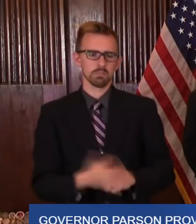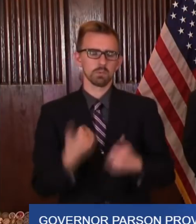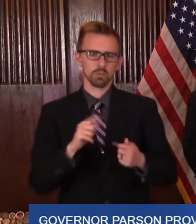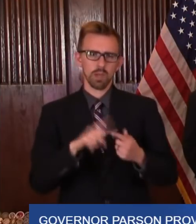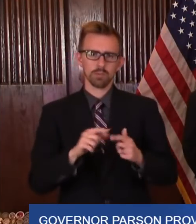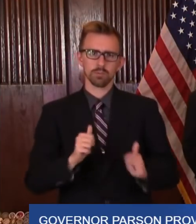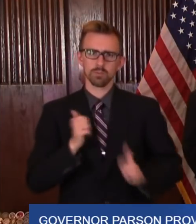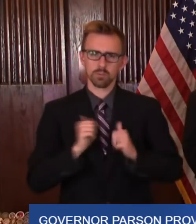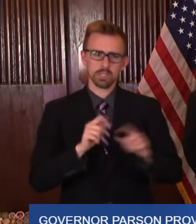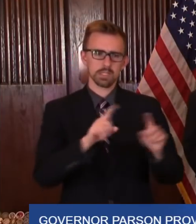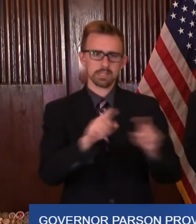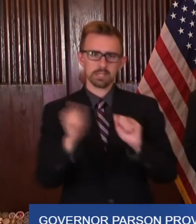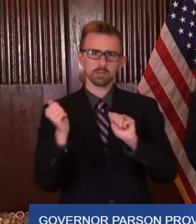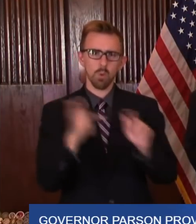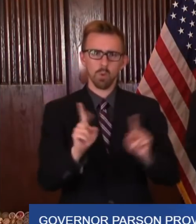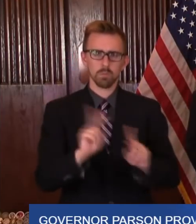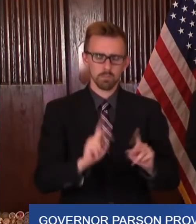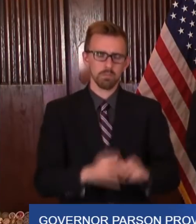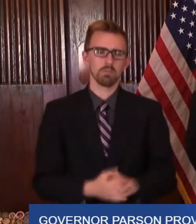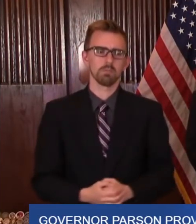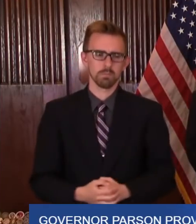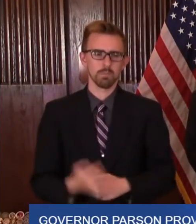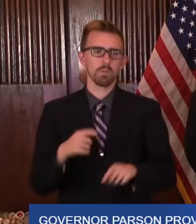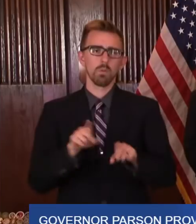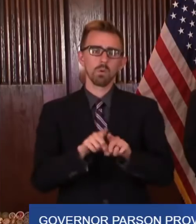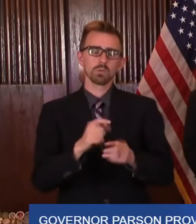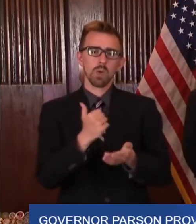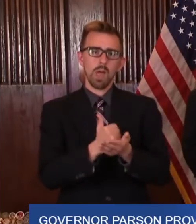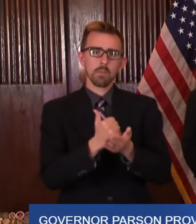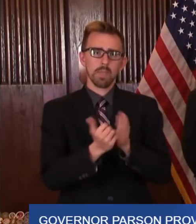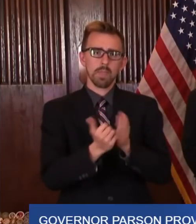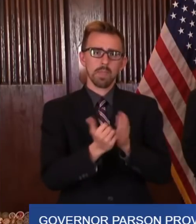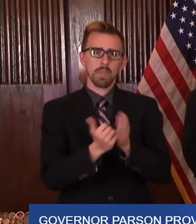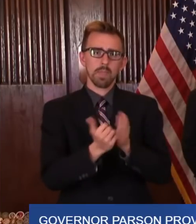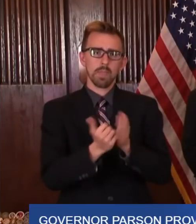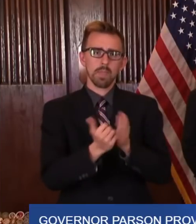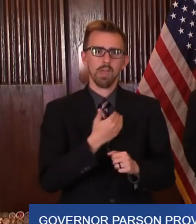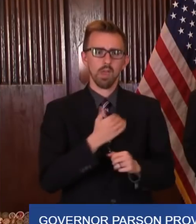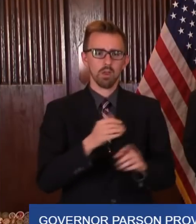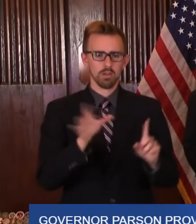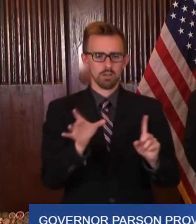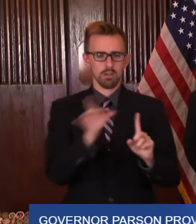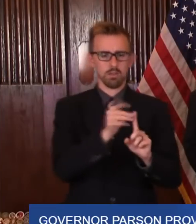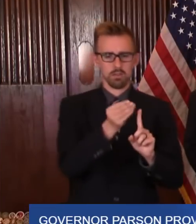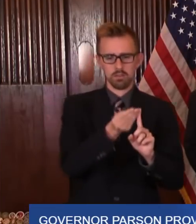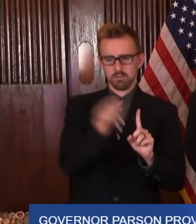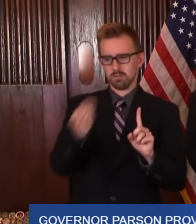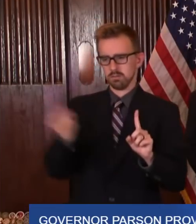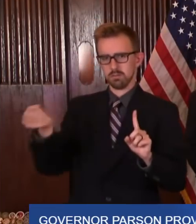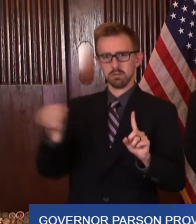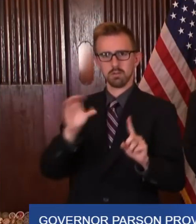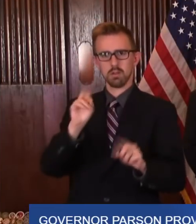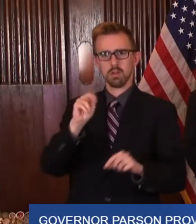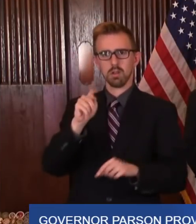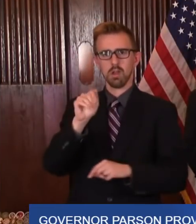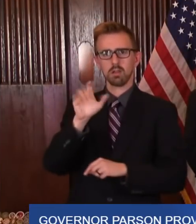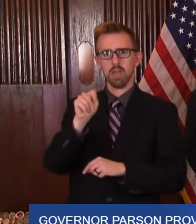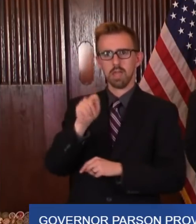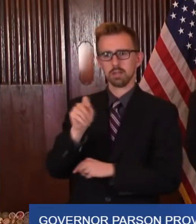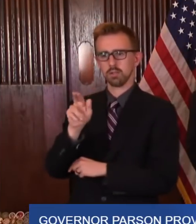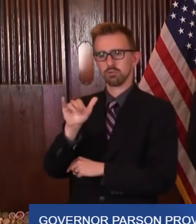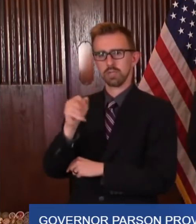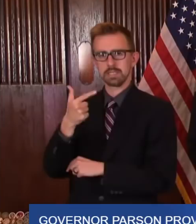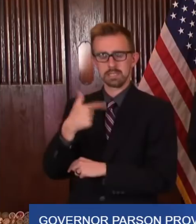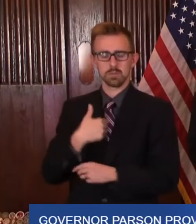in testing everybody. We're also helping the county with our contact tracing. I cannot thank the physicians there, the